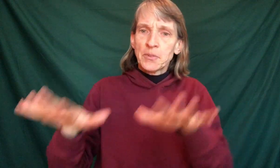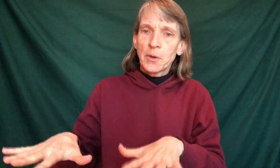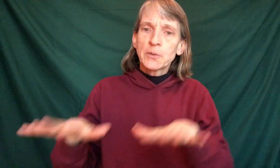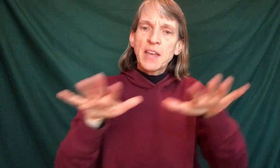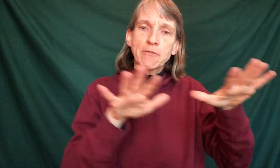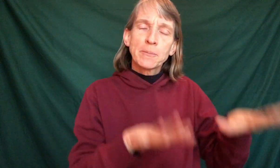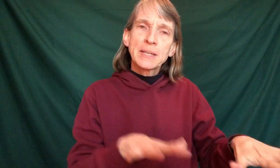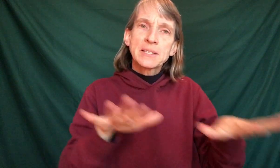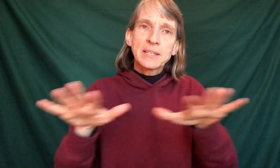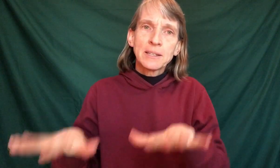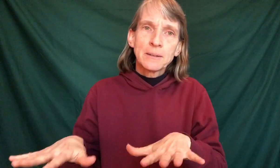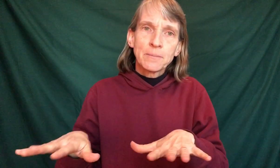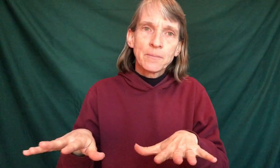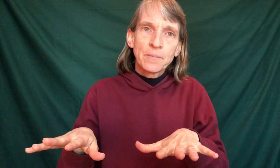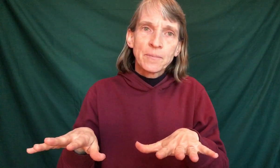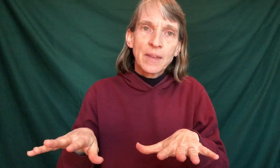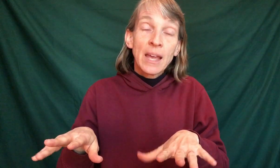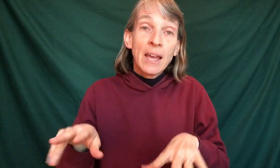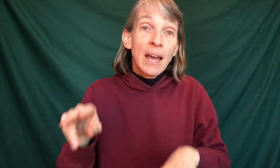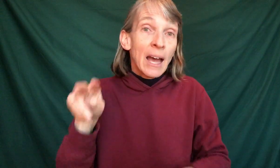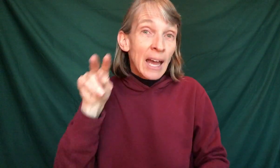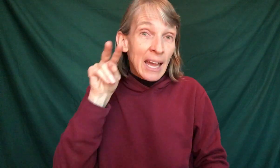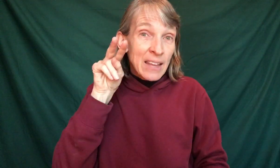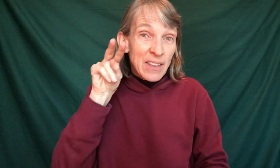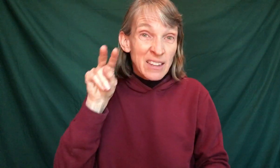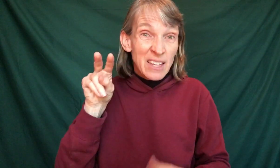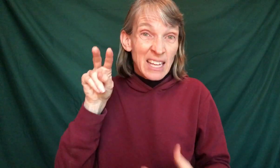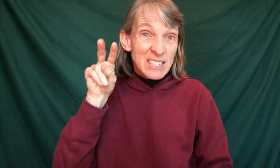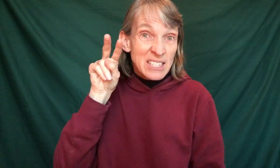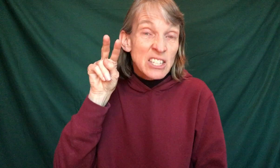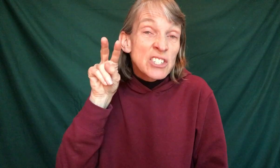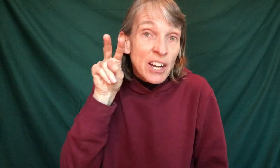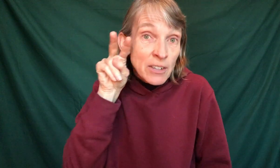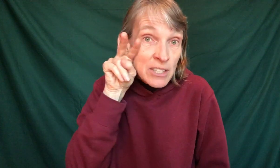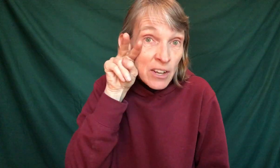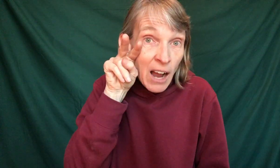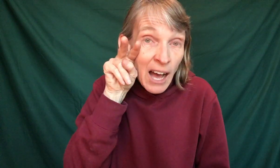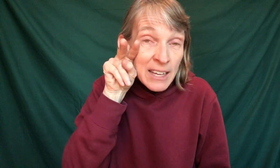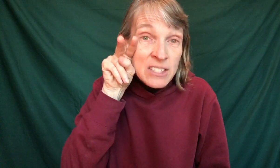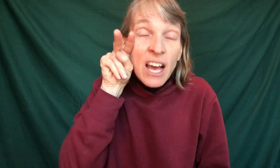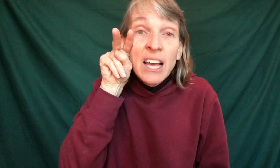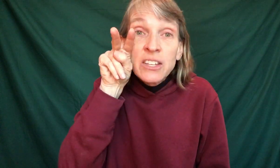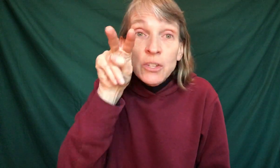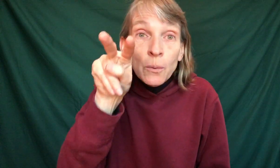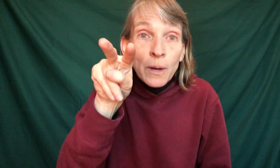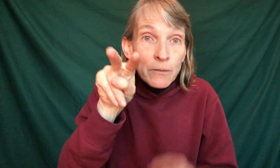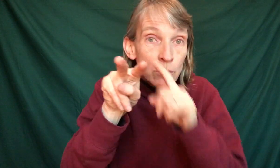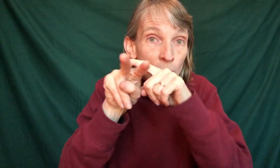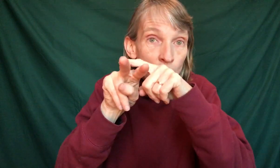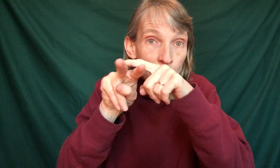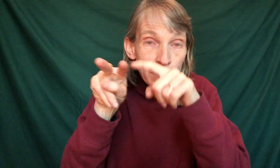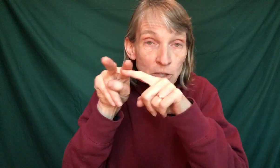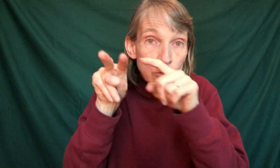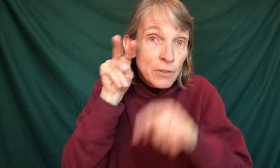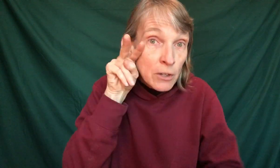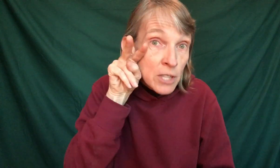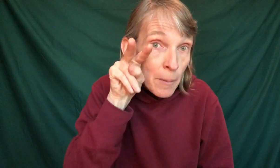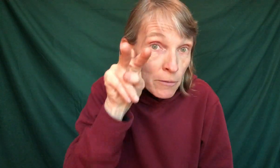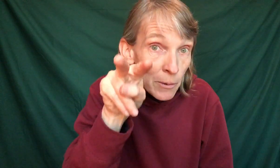So I use that for be still. And then it says he stared into their eyes. So if you look, make two fingers come up from your